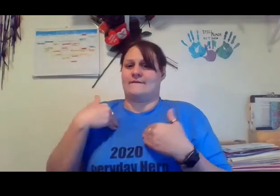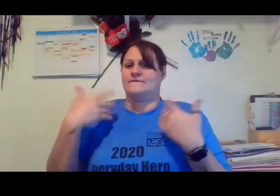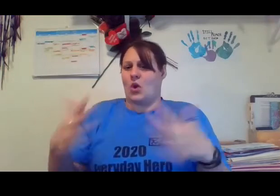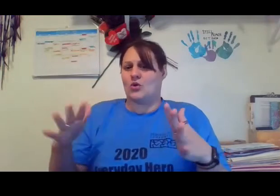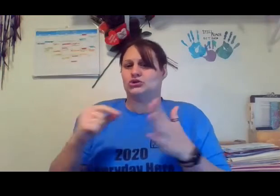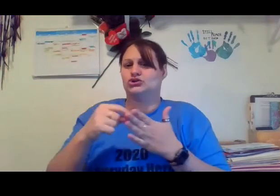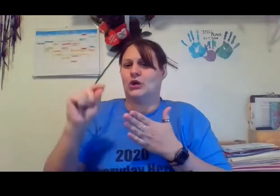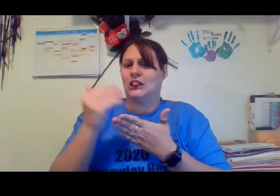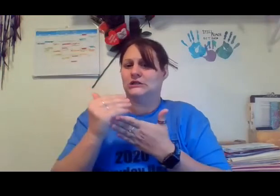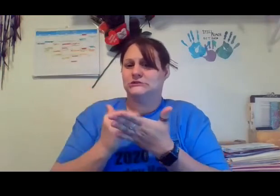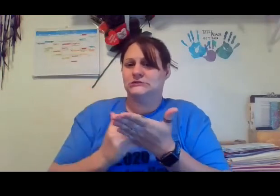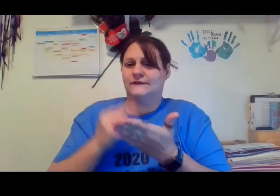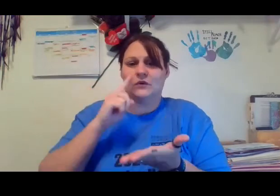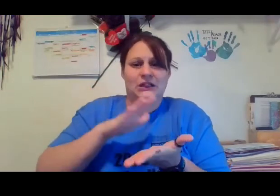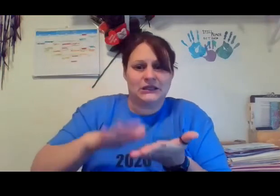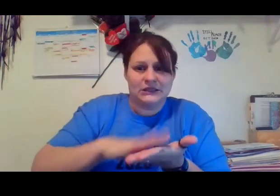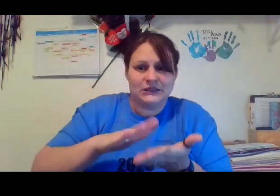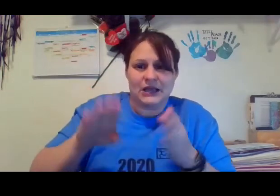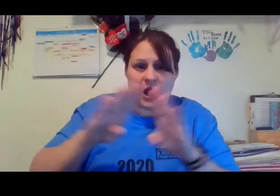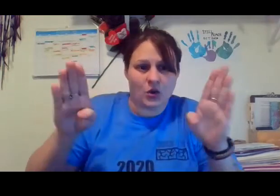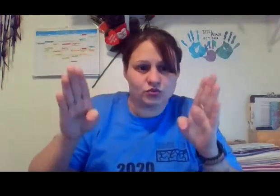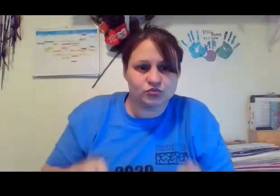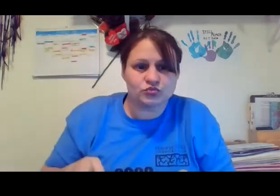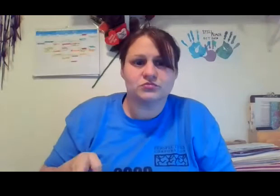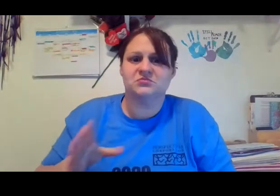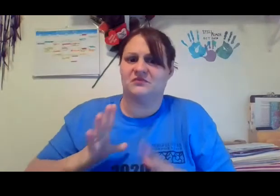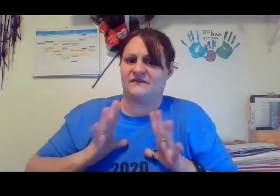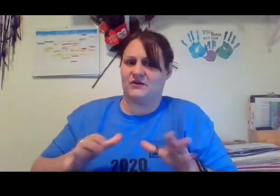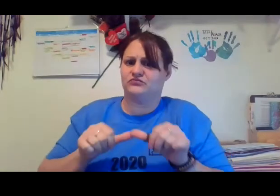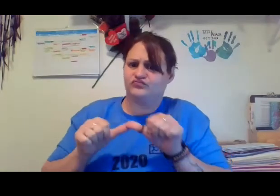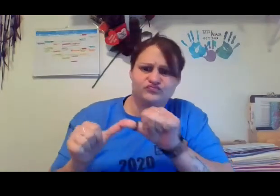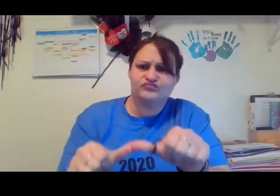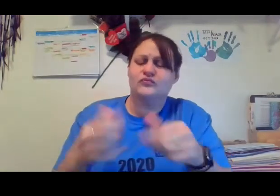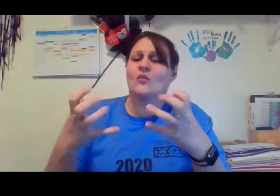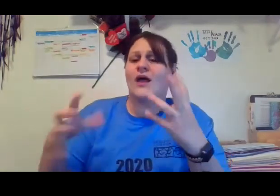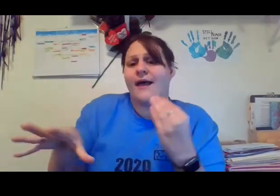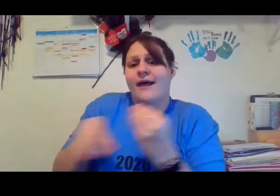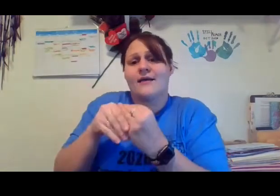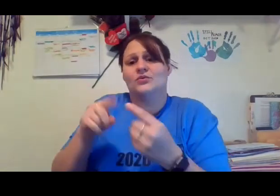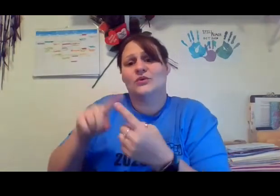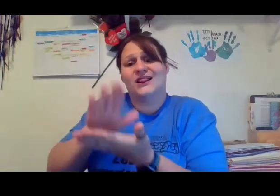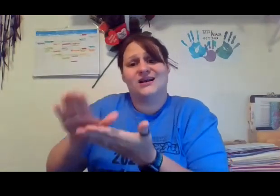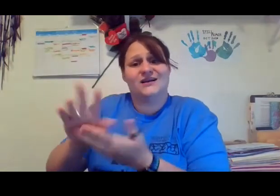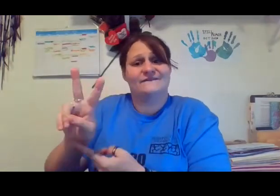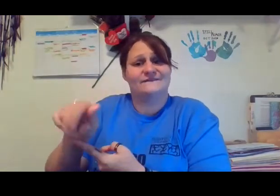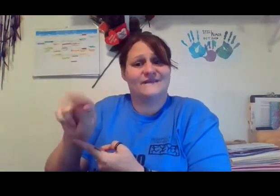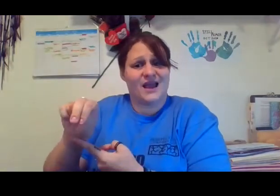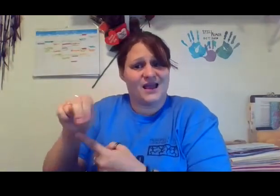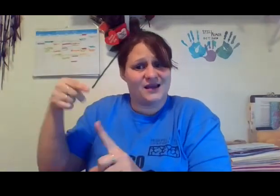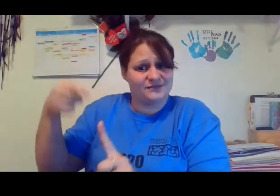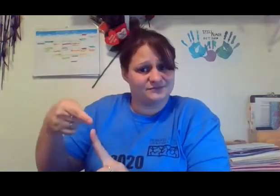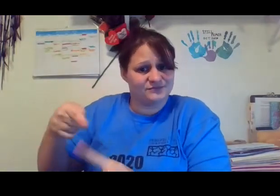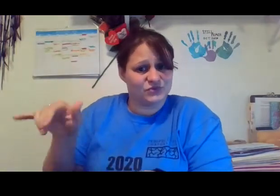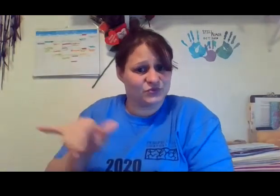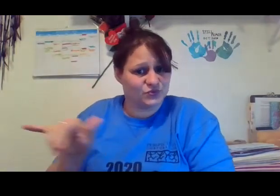things. We already know we have a checklist of things that have to be cleaned in the home, and that's wonderful. Continue to use that. But we